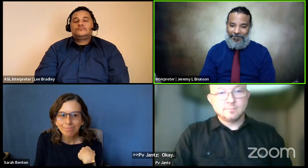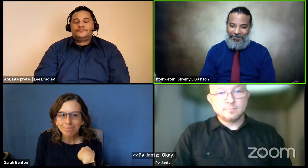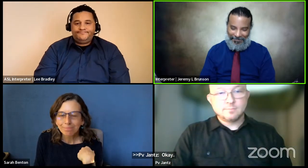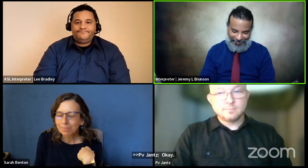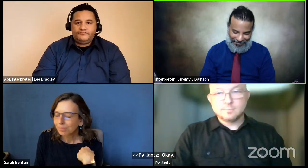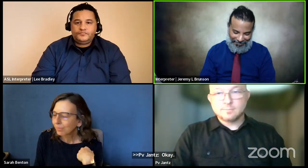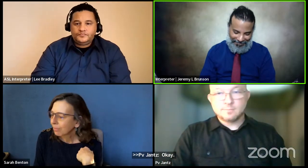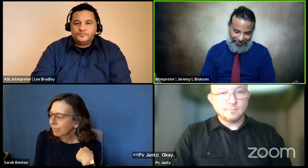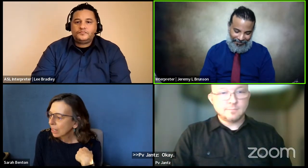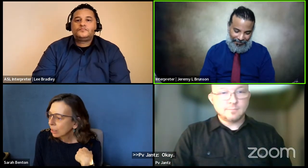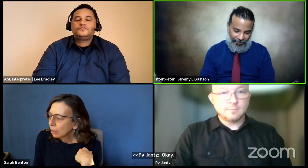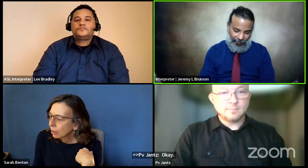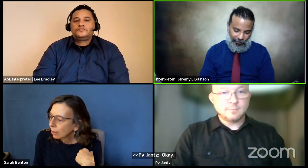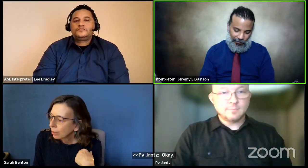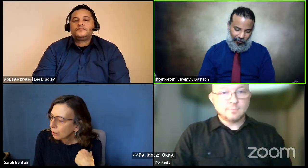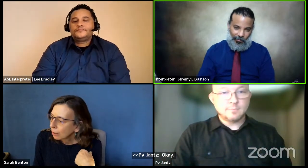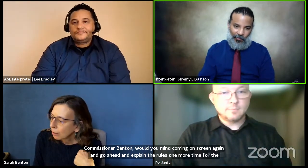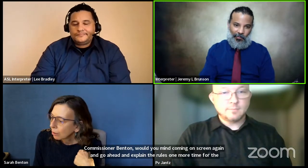participants?